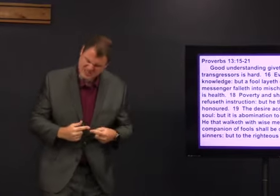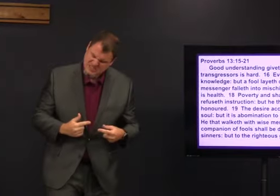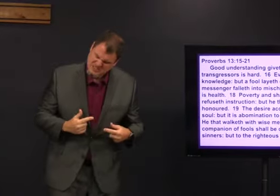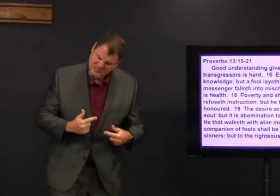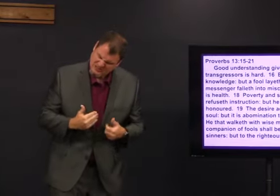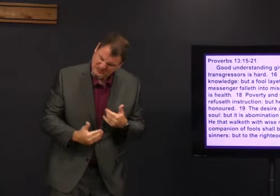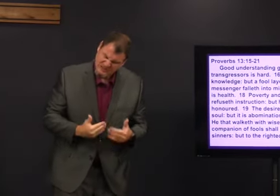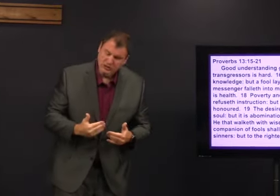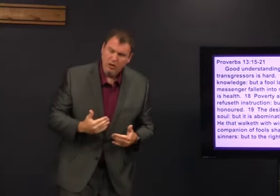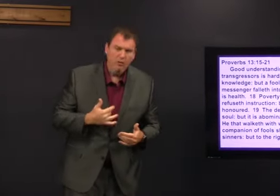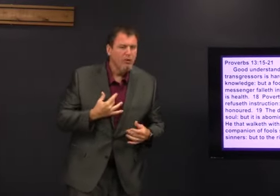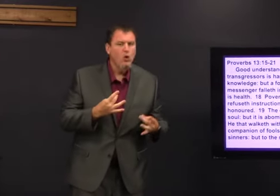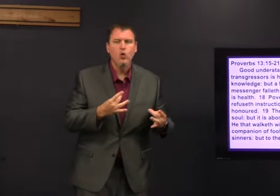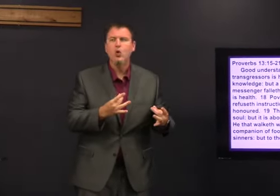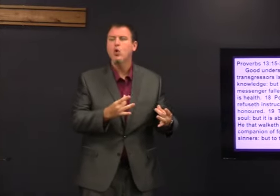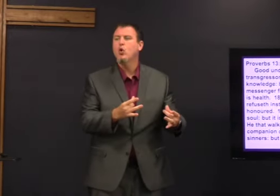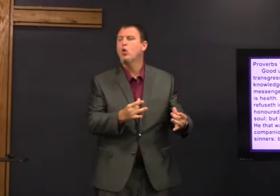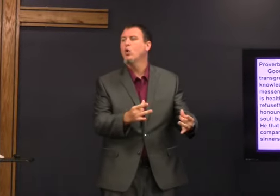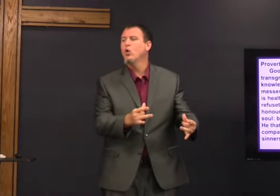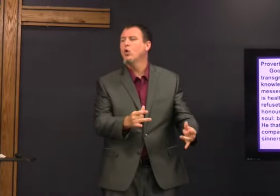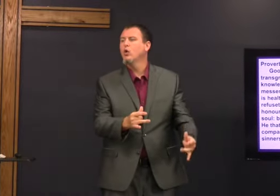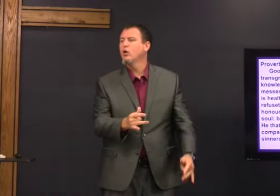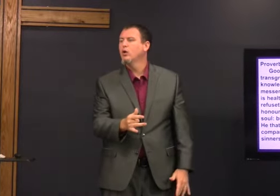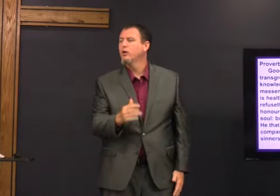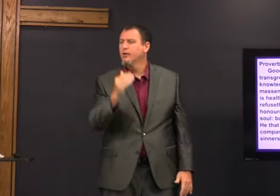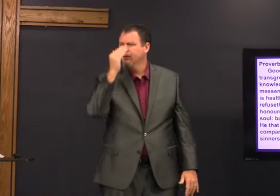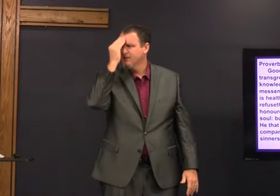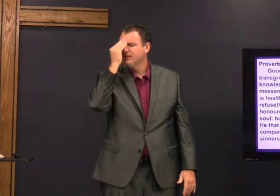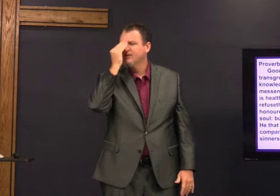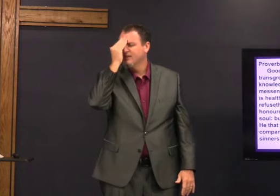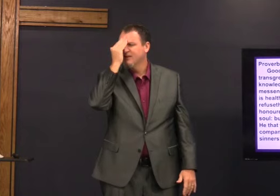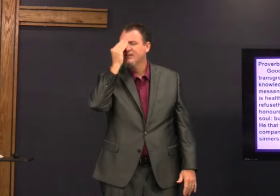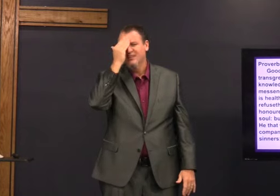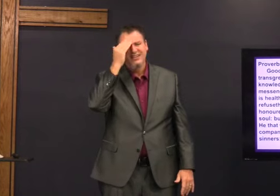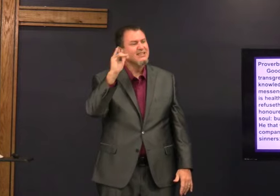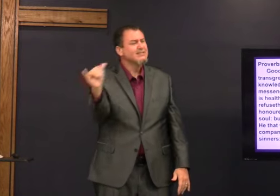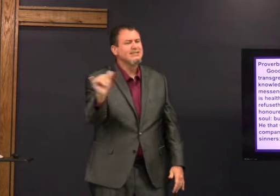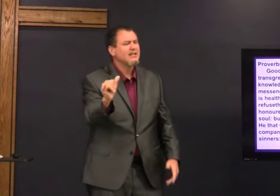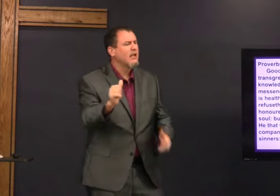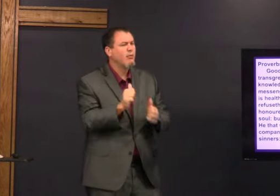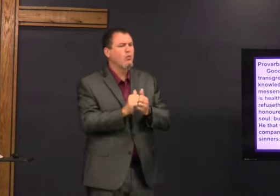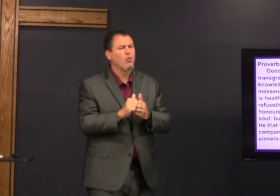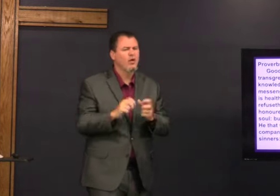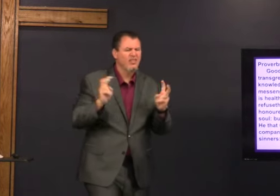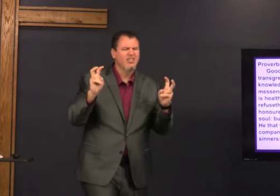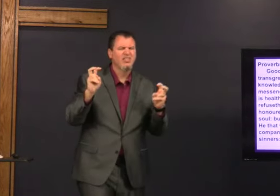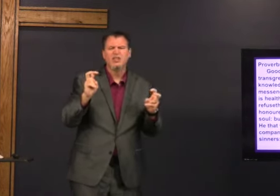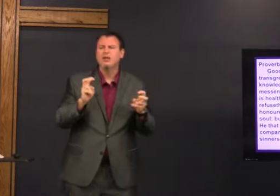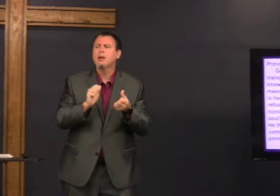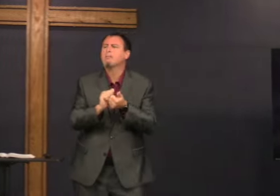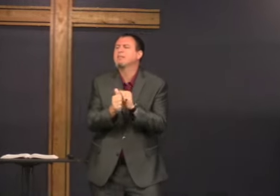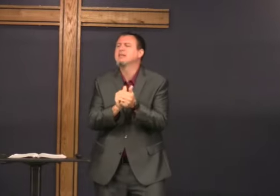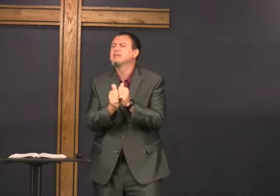And the good way sometimes feels hard, but it's so much smoother in the end.